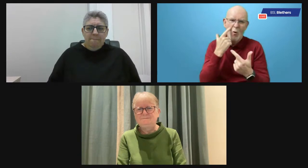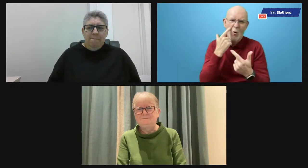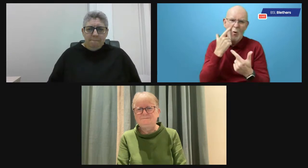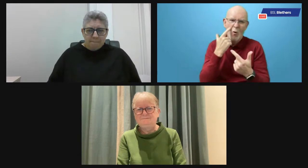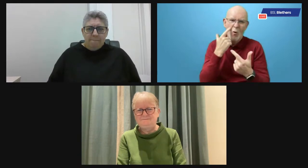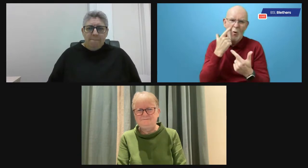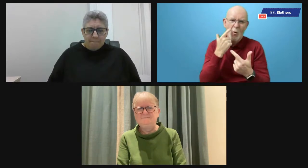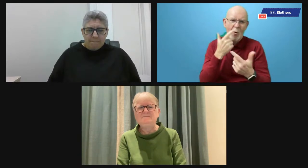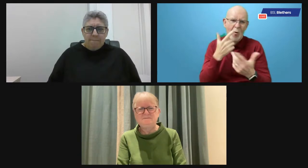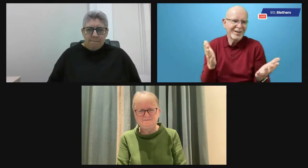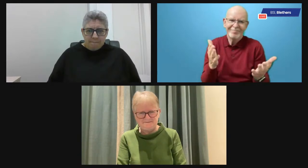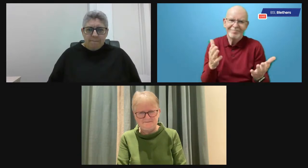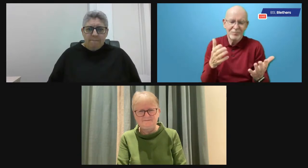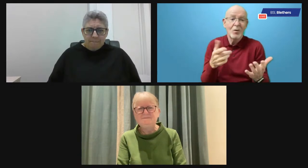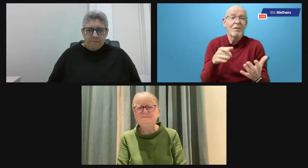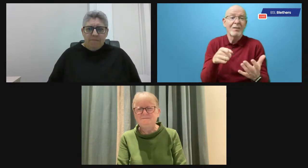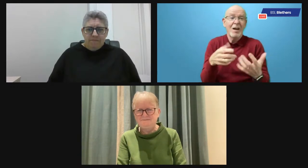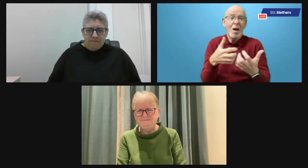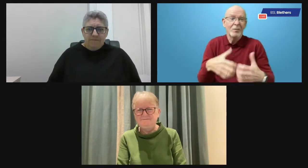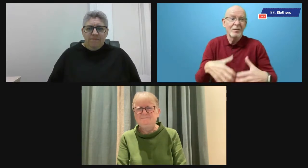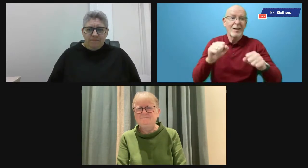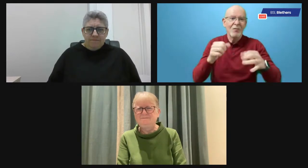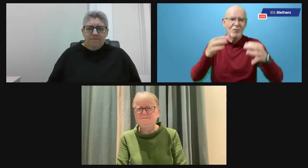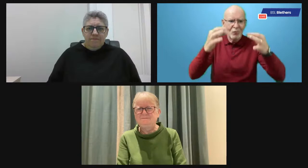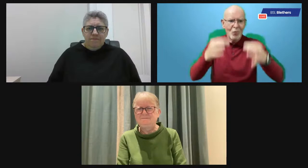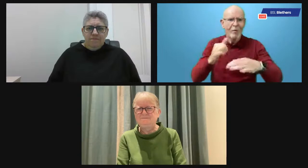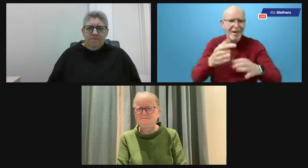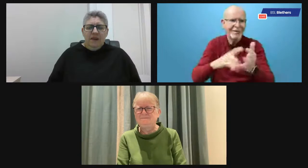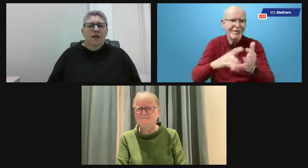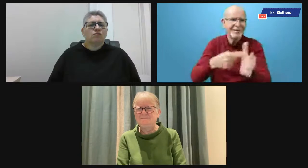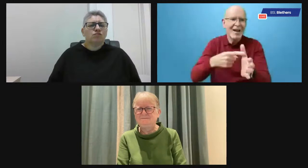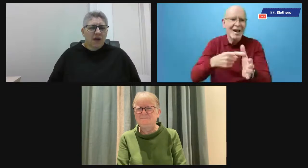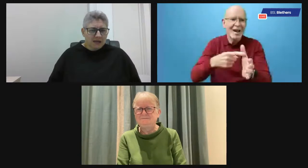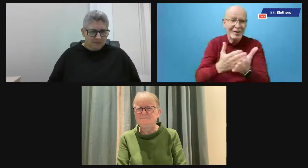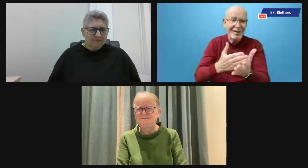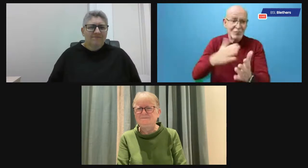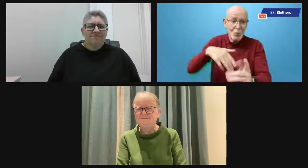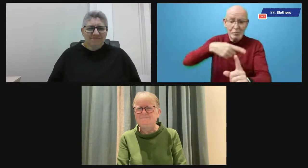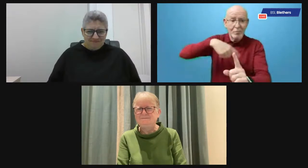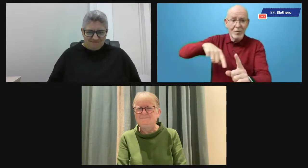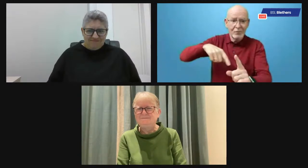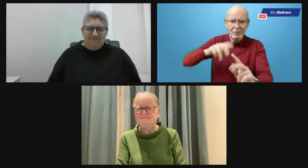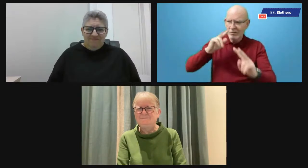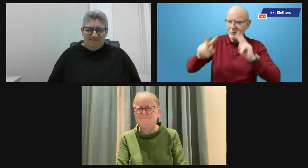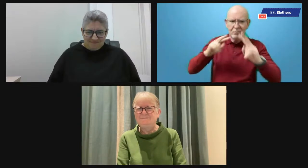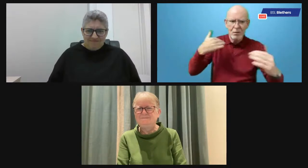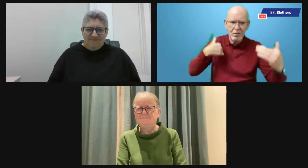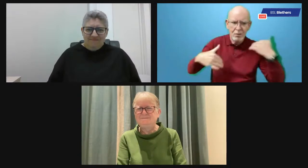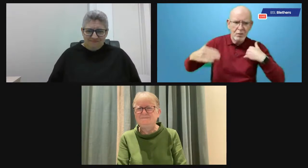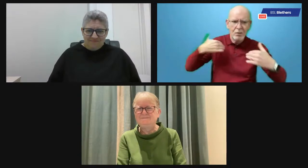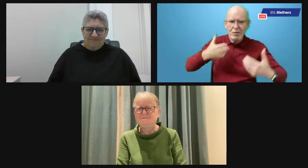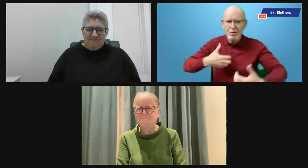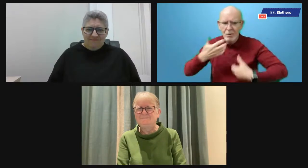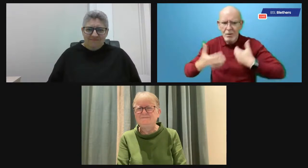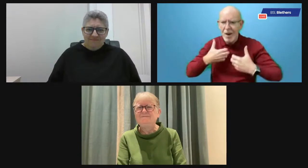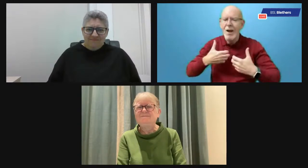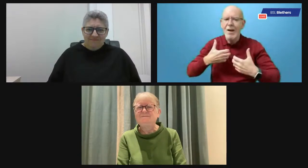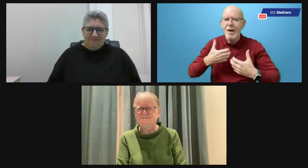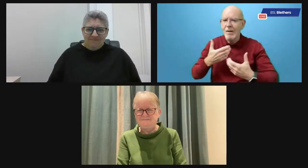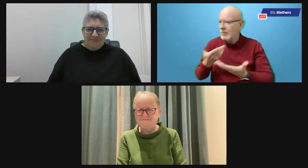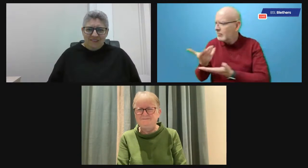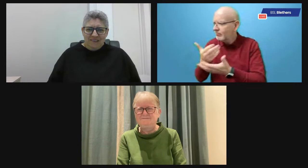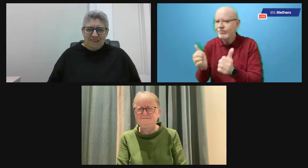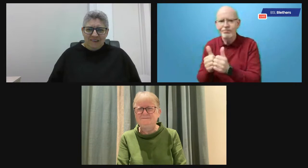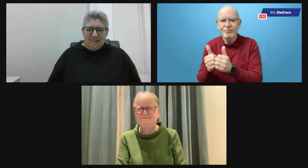enthusiastic about that and looking forward to it. So, and they knew they hadn't had it before. So that's really the background to